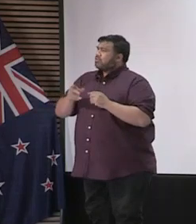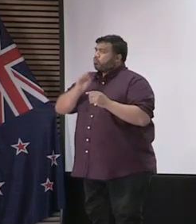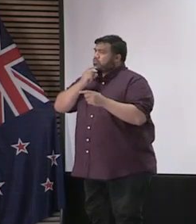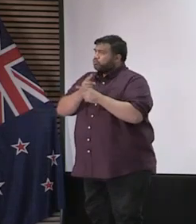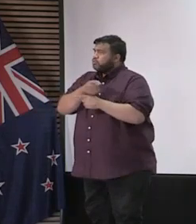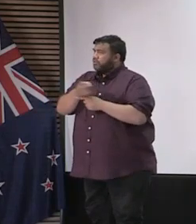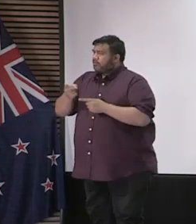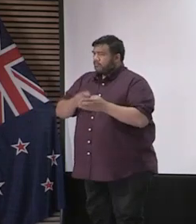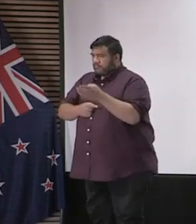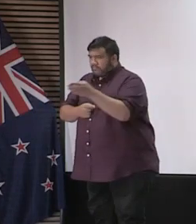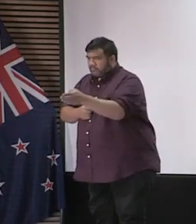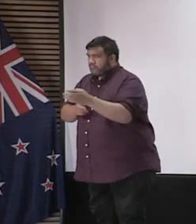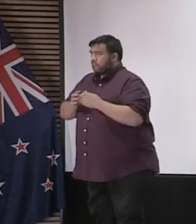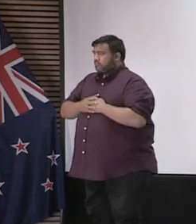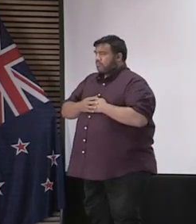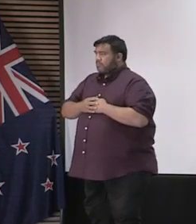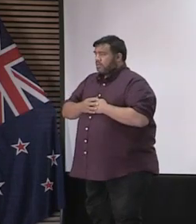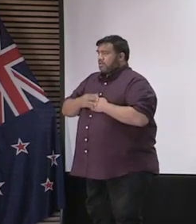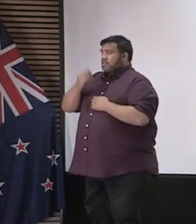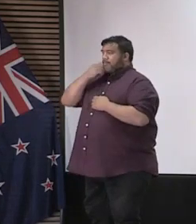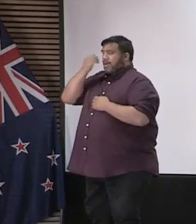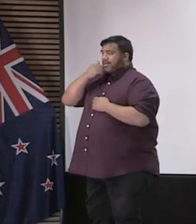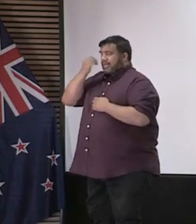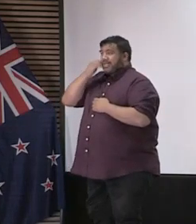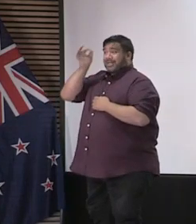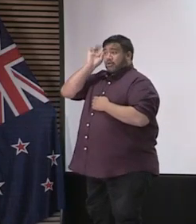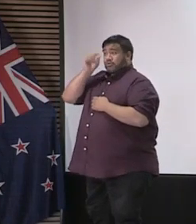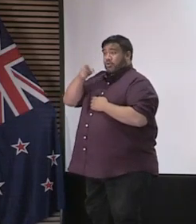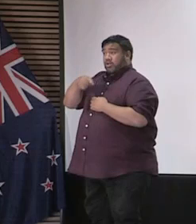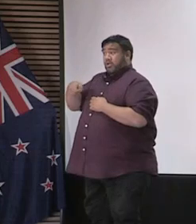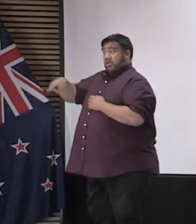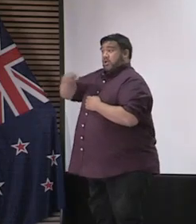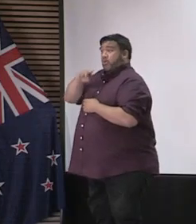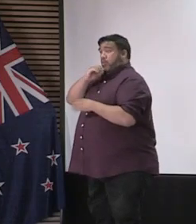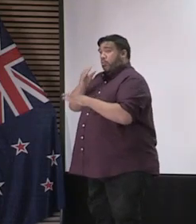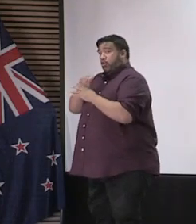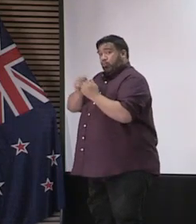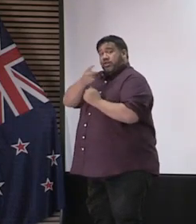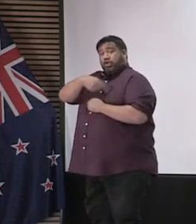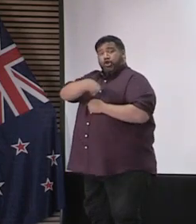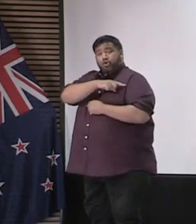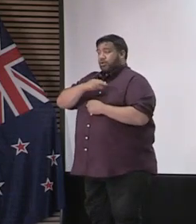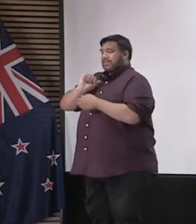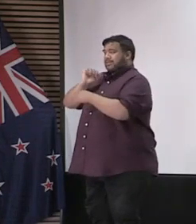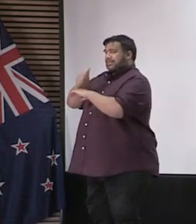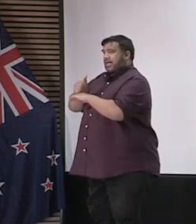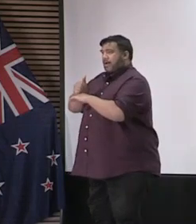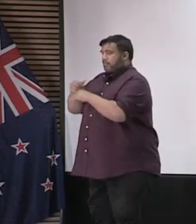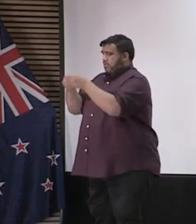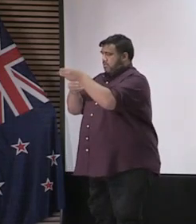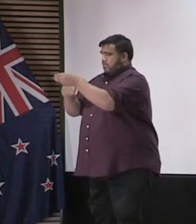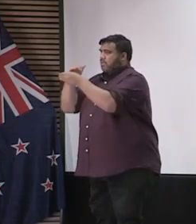the government to work more with Māori businesses and industry to develop a Māori-specific employment and business